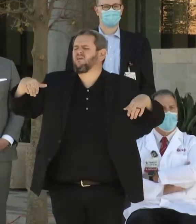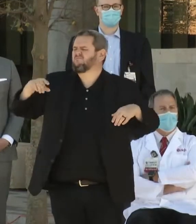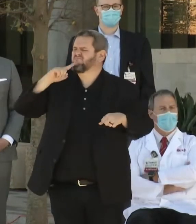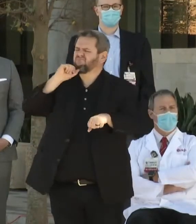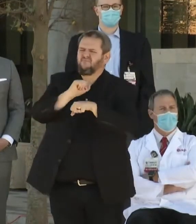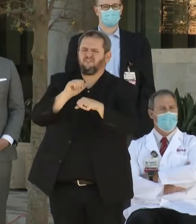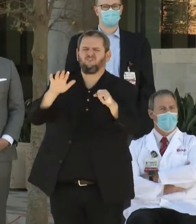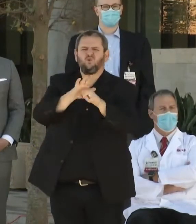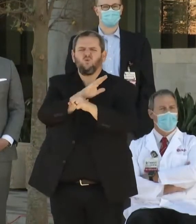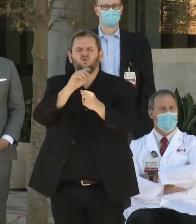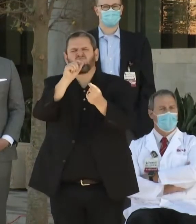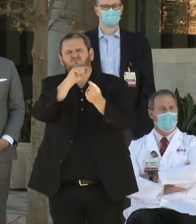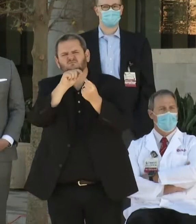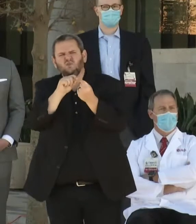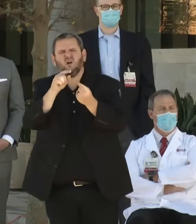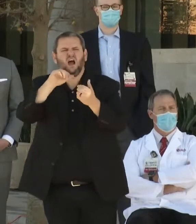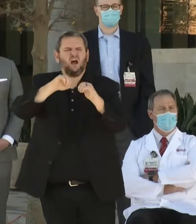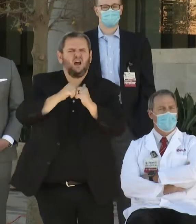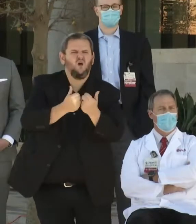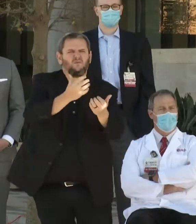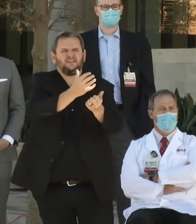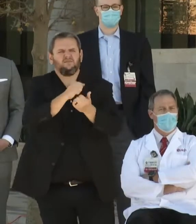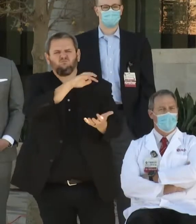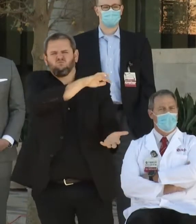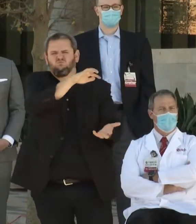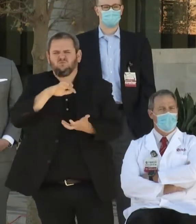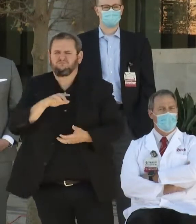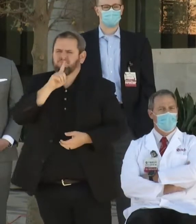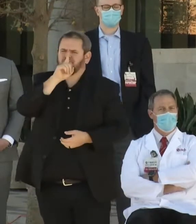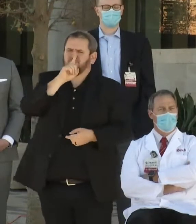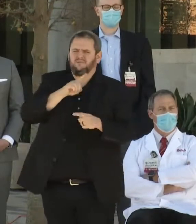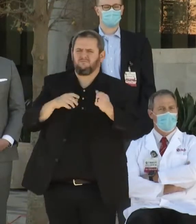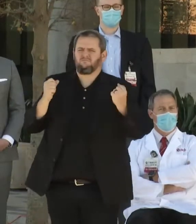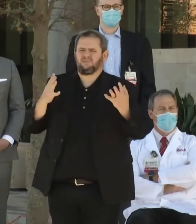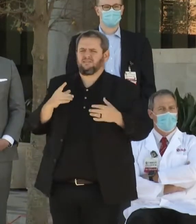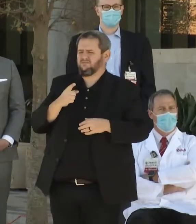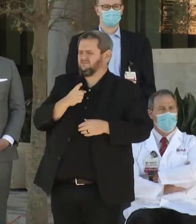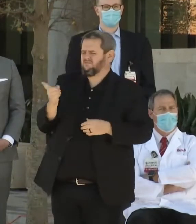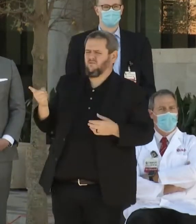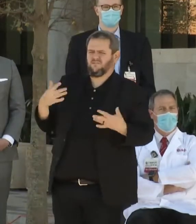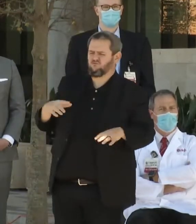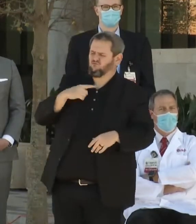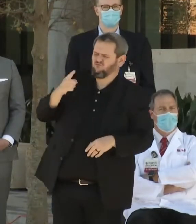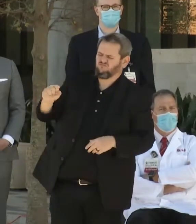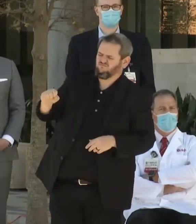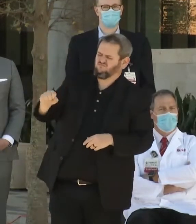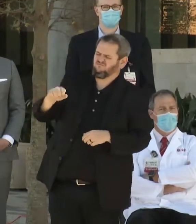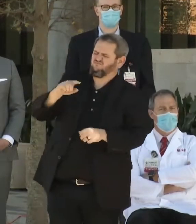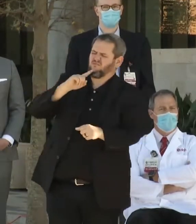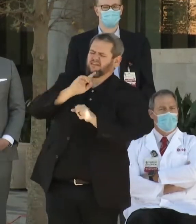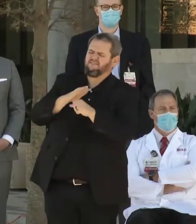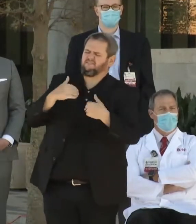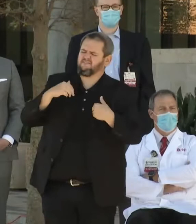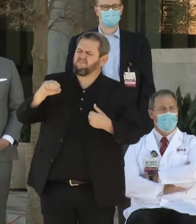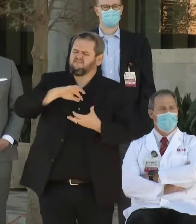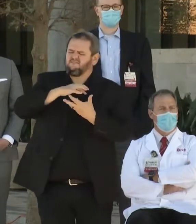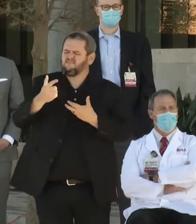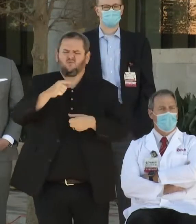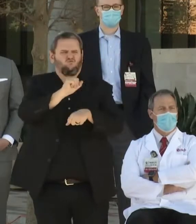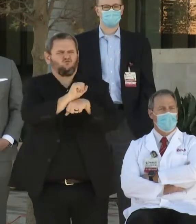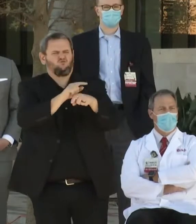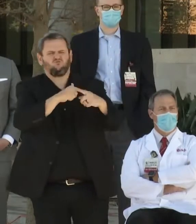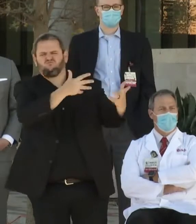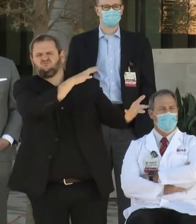community partners like Integris to get the vaccine to those most at risk first. As more vaccine becomes